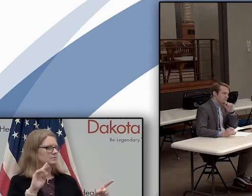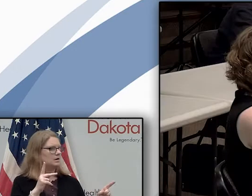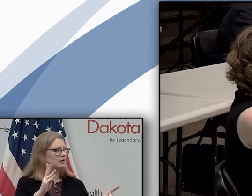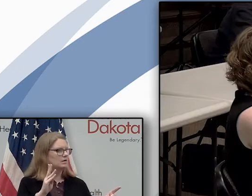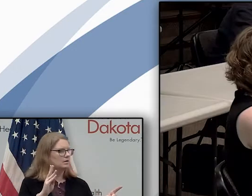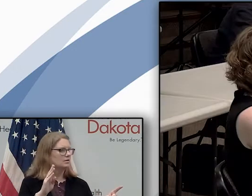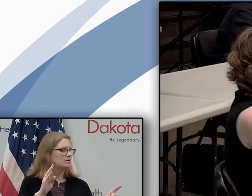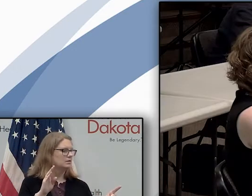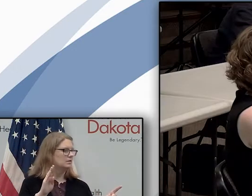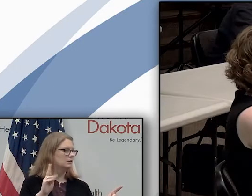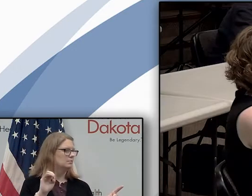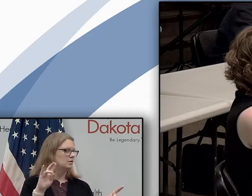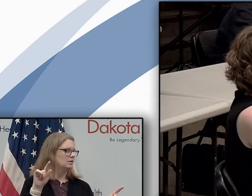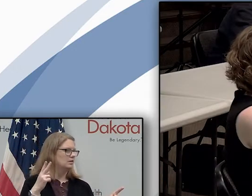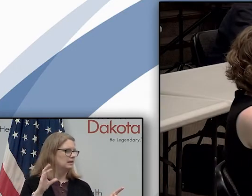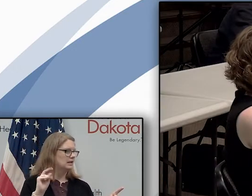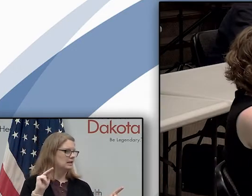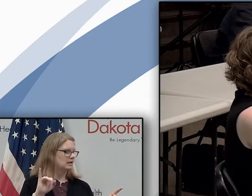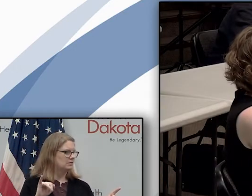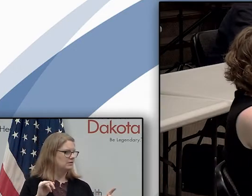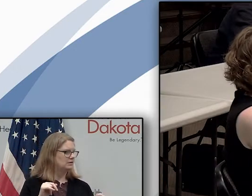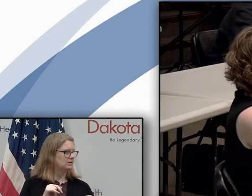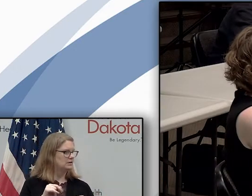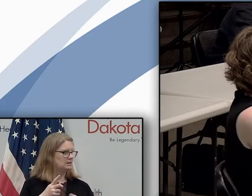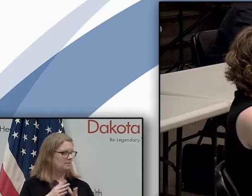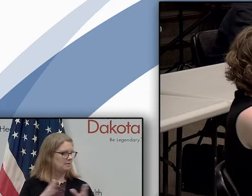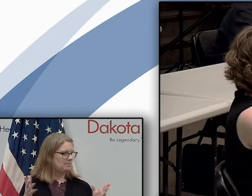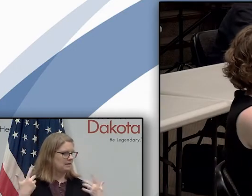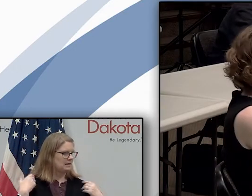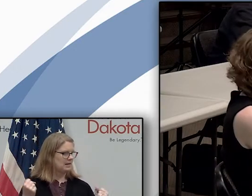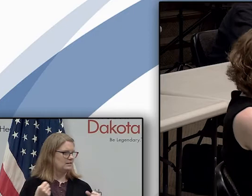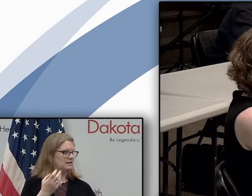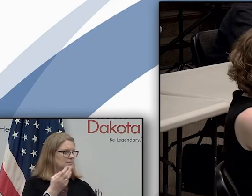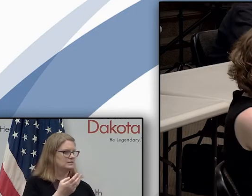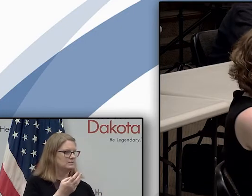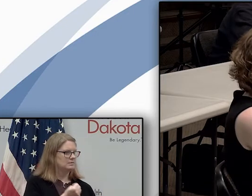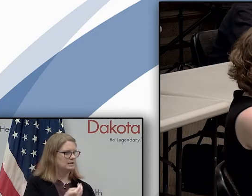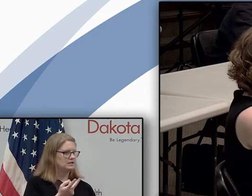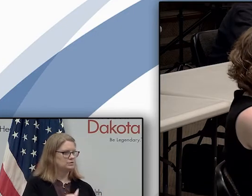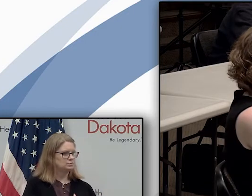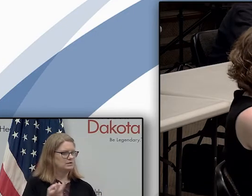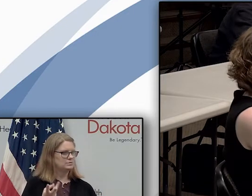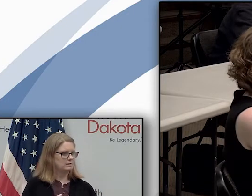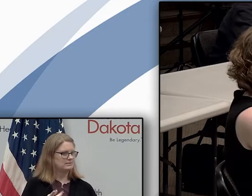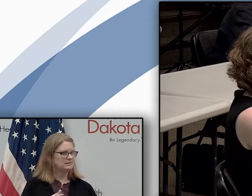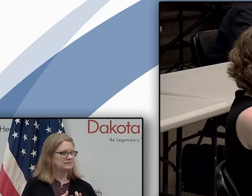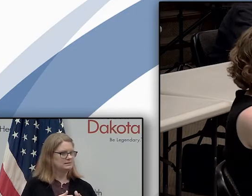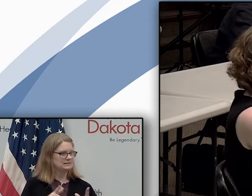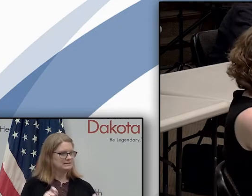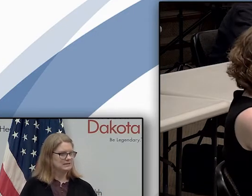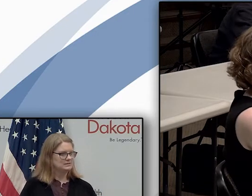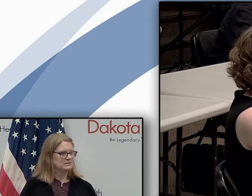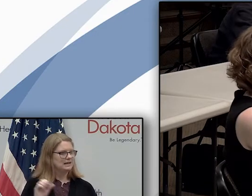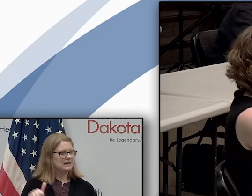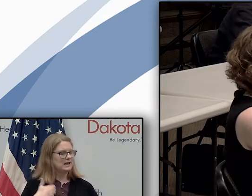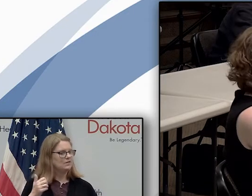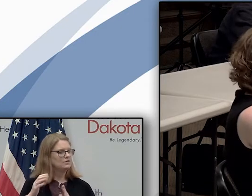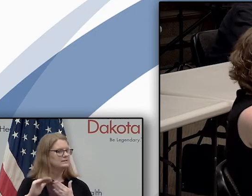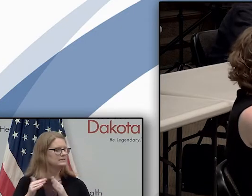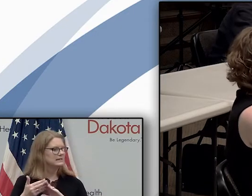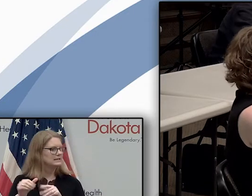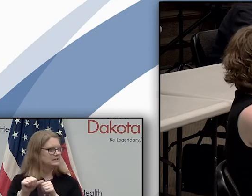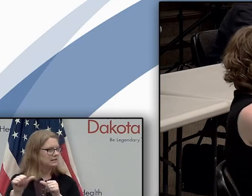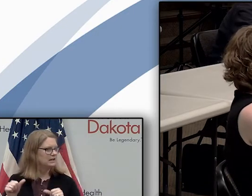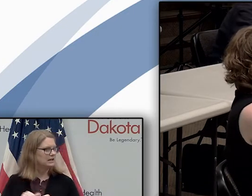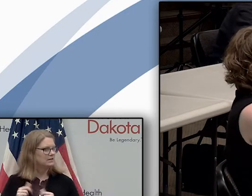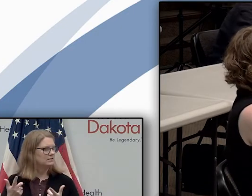Health announced today that they're going to start doing regular testing on Mondays, Tuesdays, and Wednesdays, I believe. Are you aware of any other cities or regions